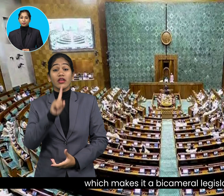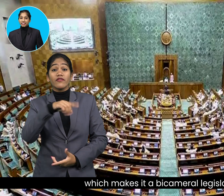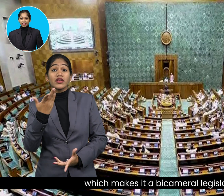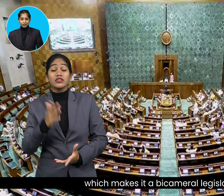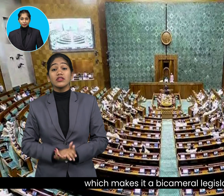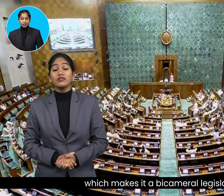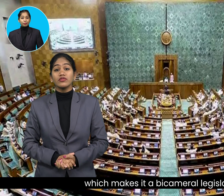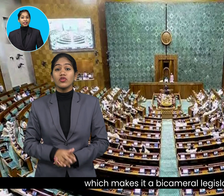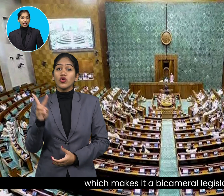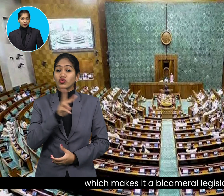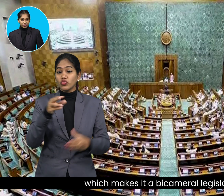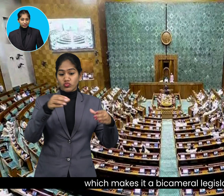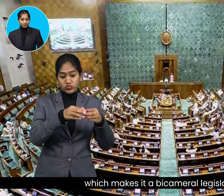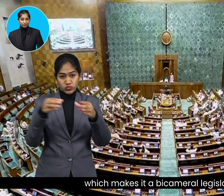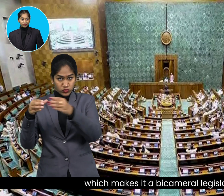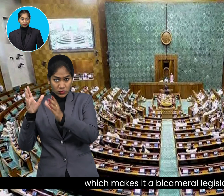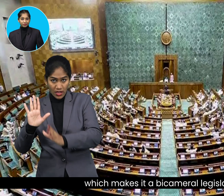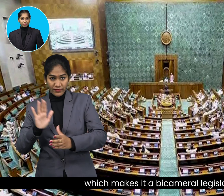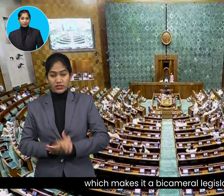which makes it a bicameral